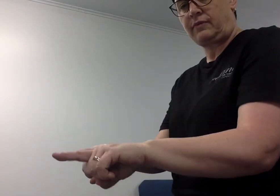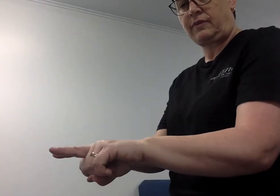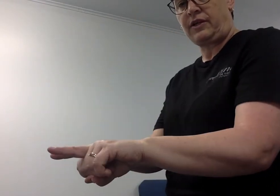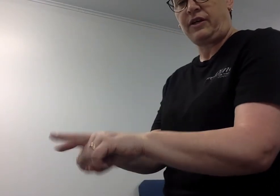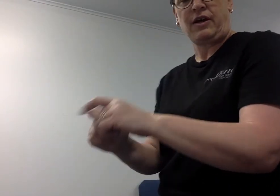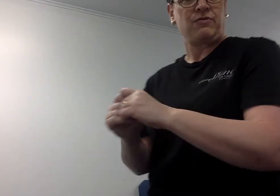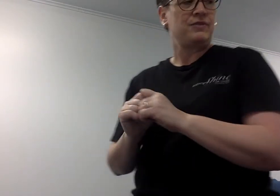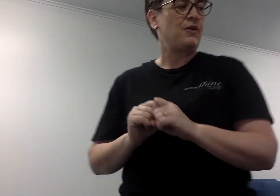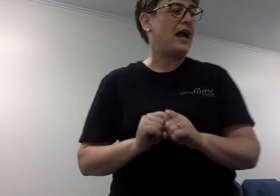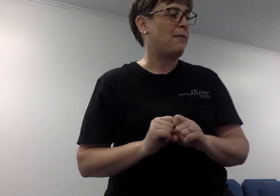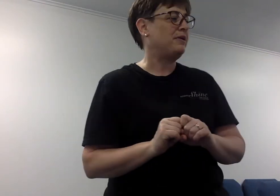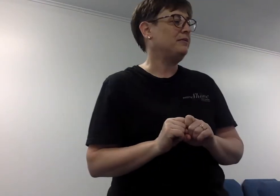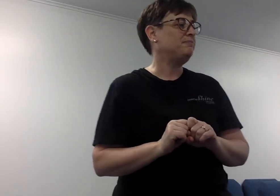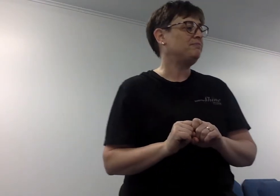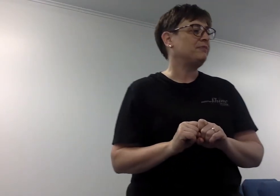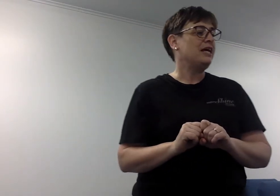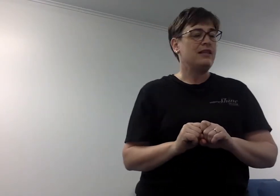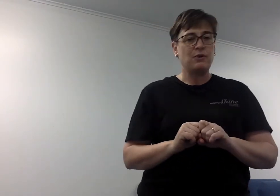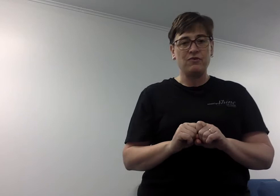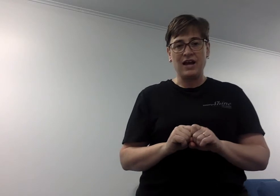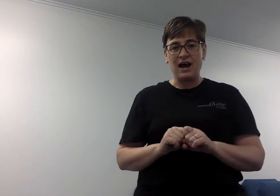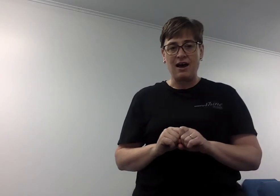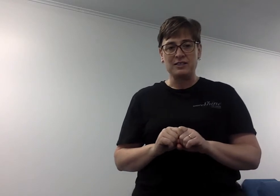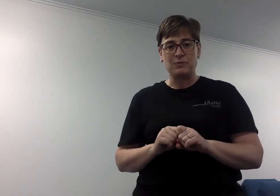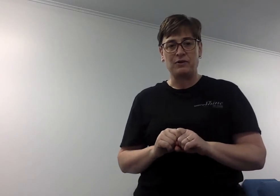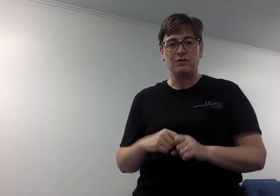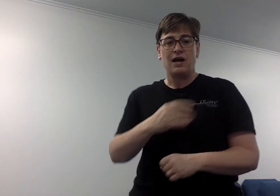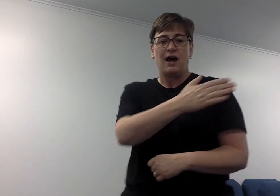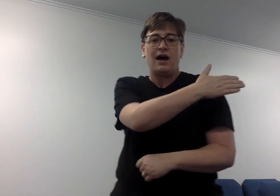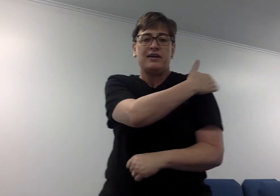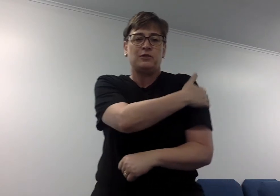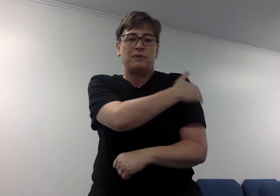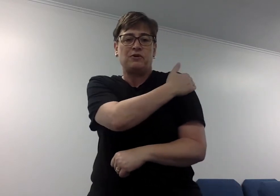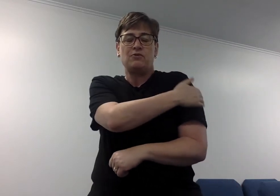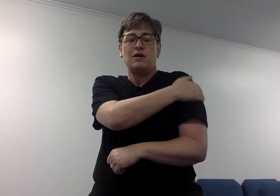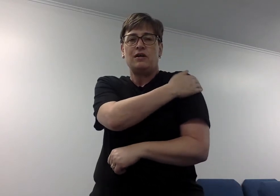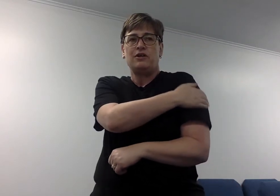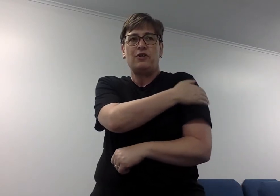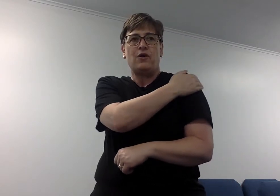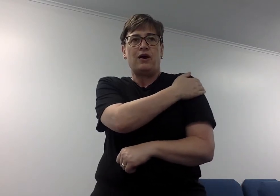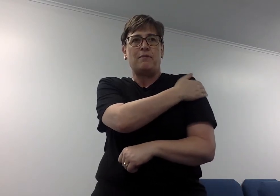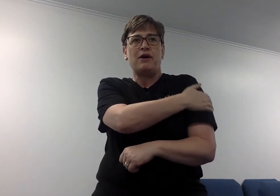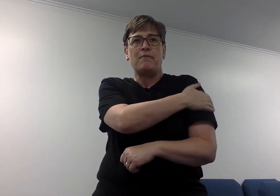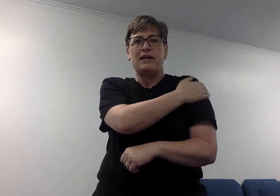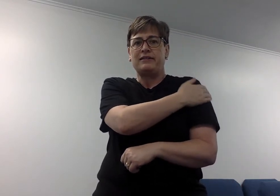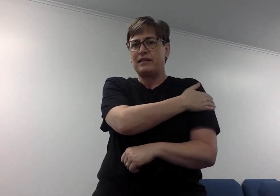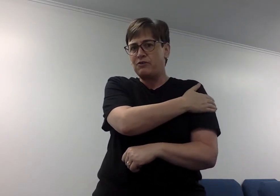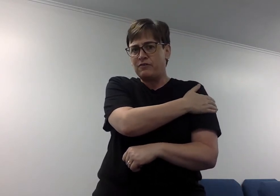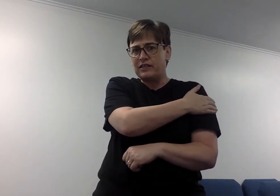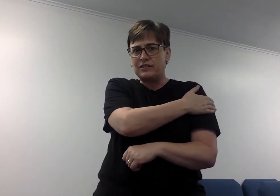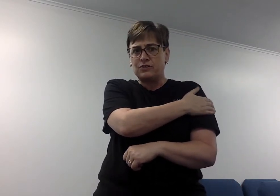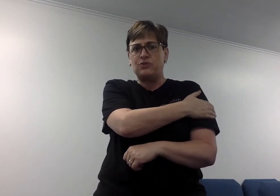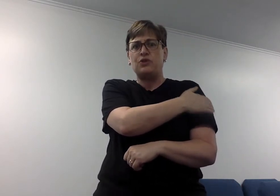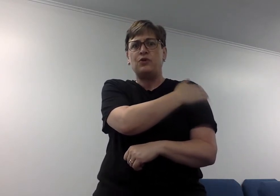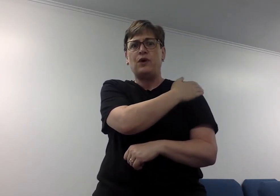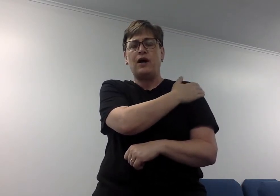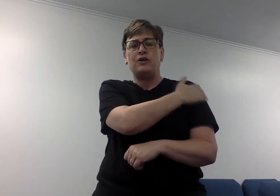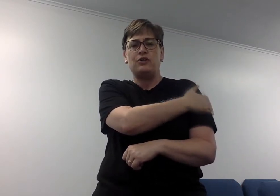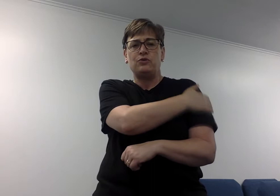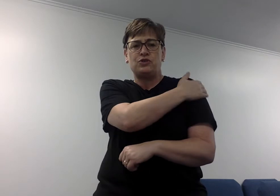There you go. So happen. Then we've got hospital. Hospital, paramedics, I don't know if they still do, used to